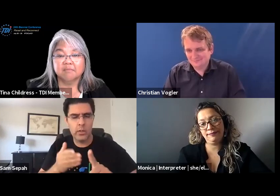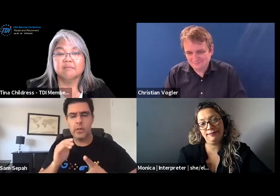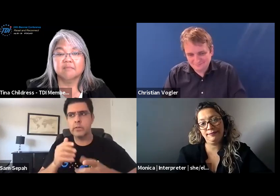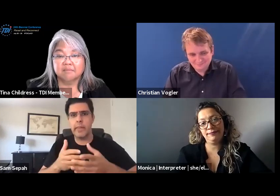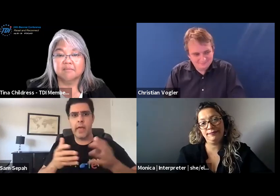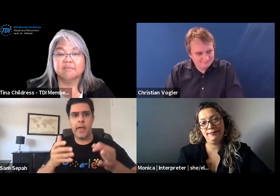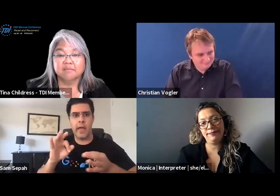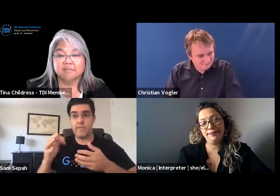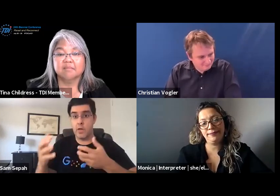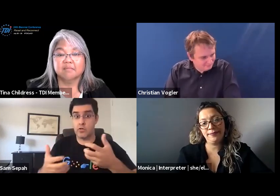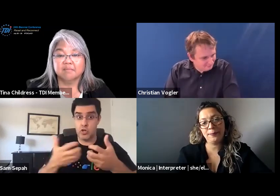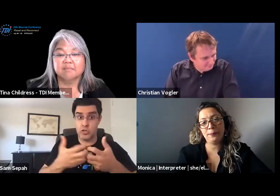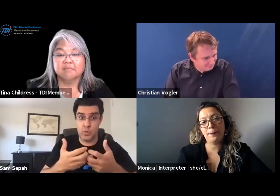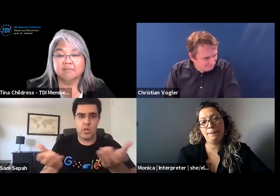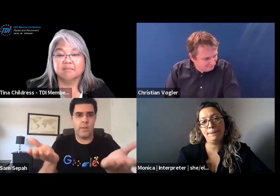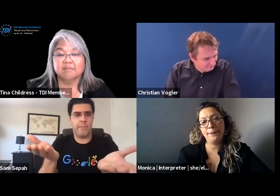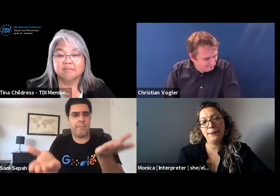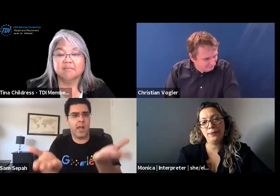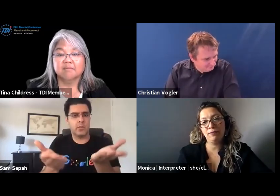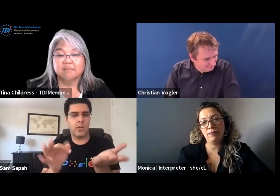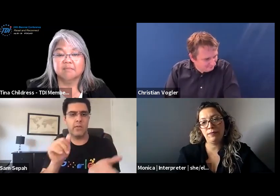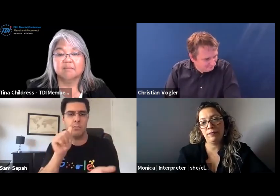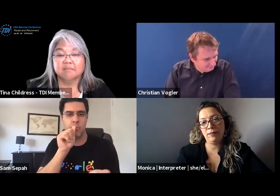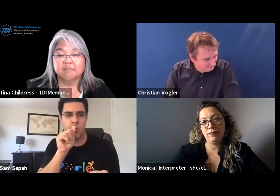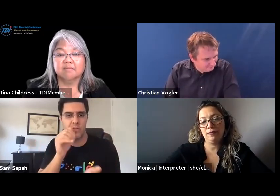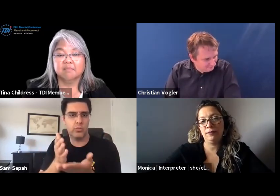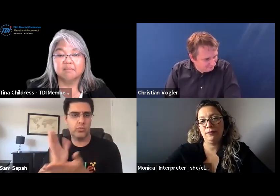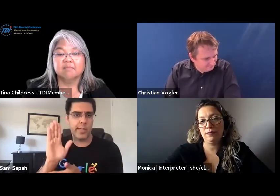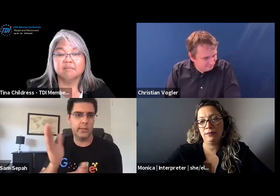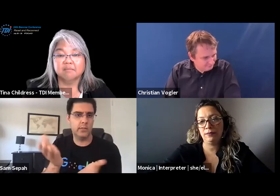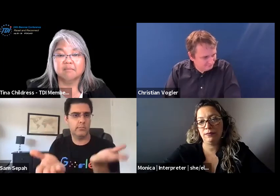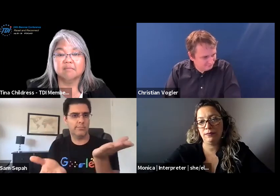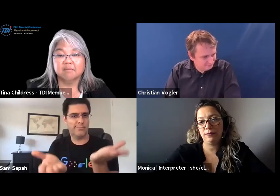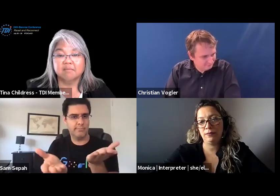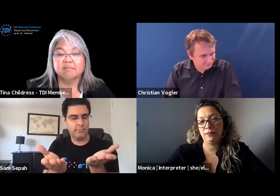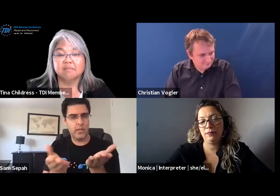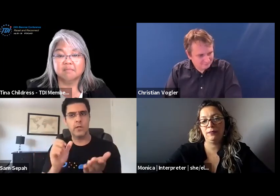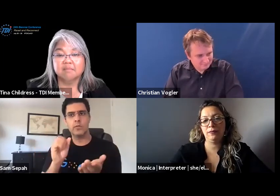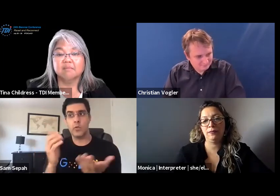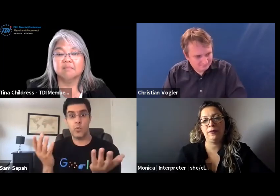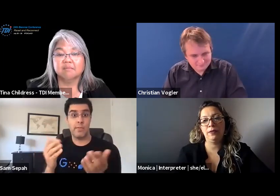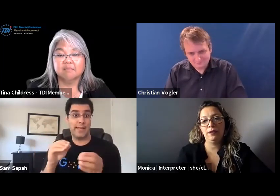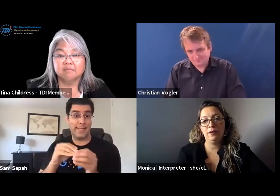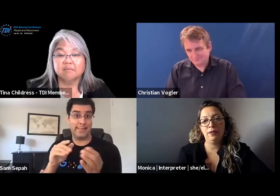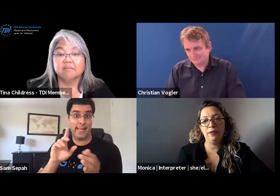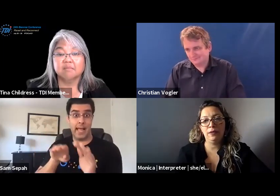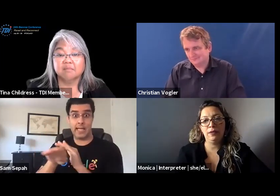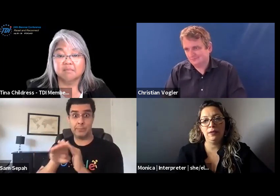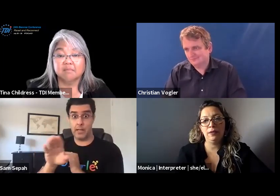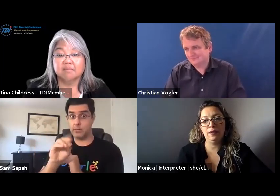how much do you want them to know about you? If it's a balance of your privacy right and how much you want it to adapt to